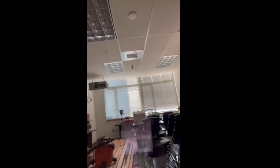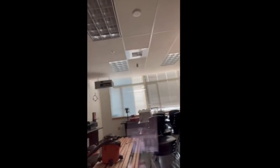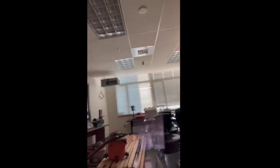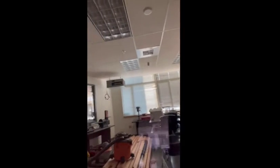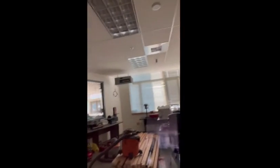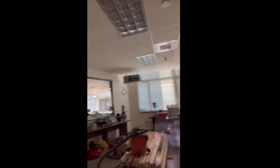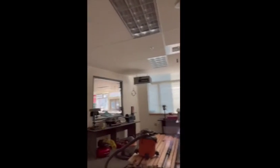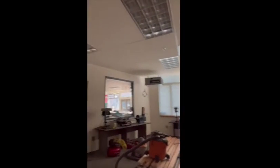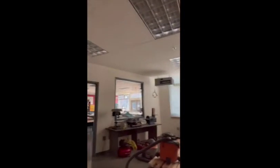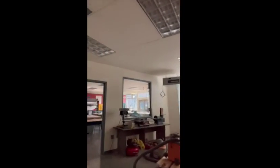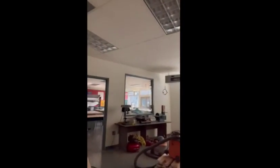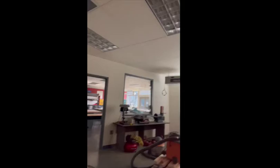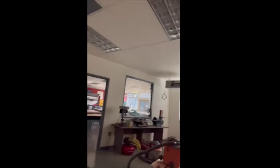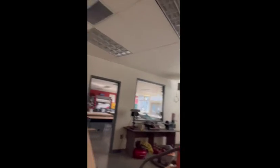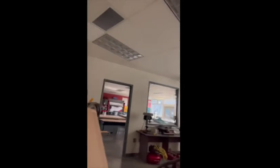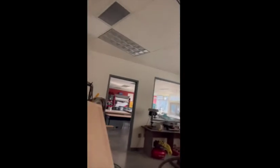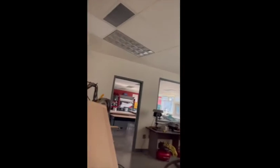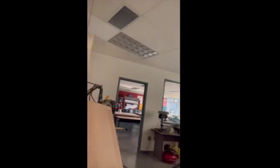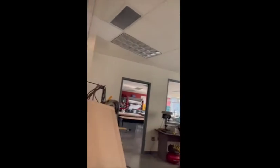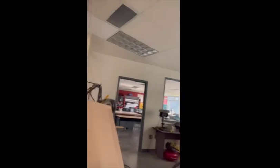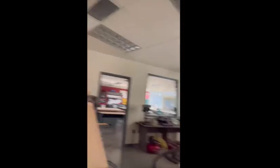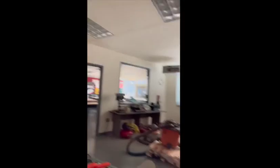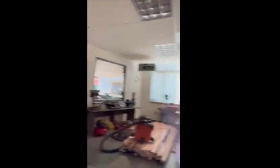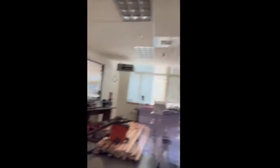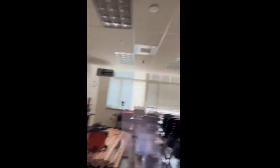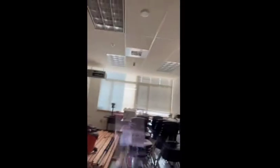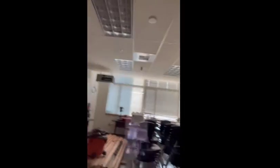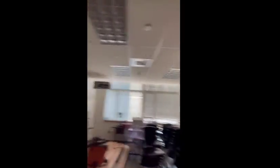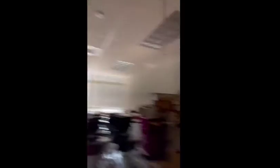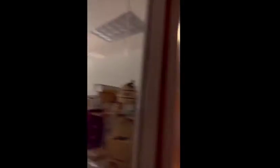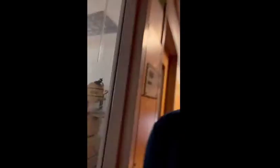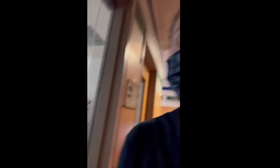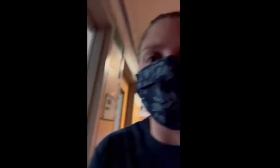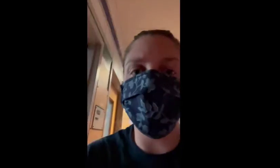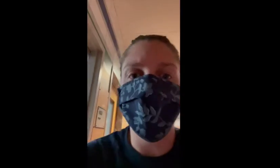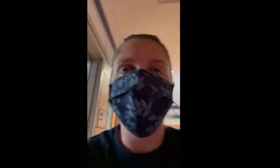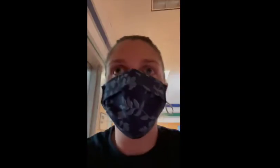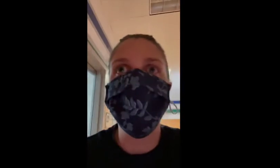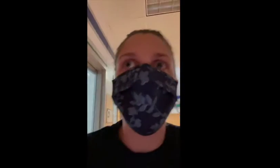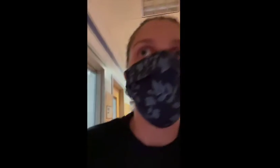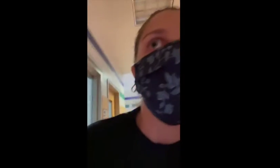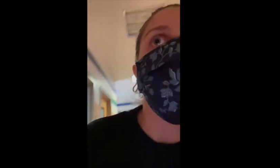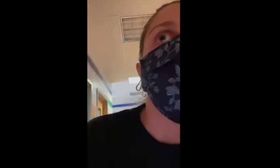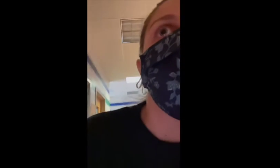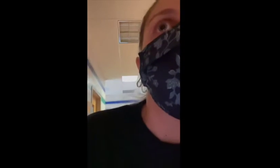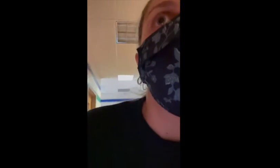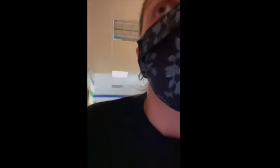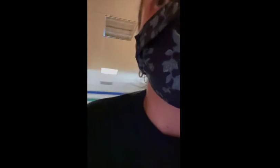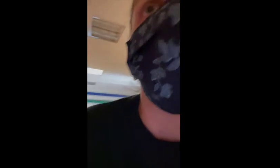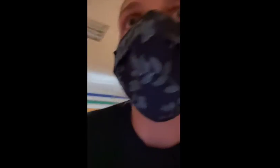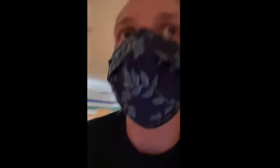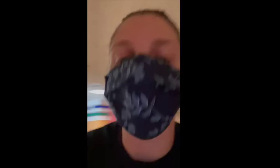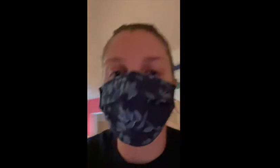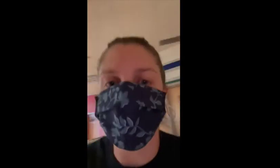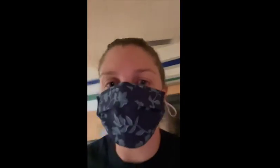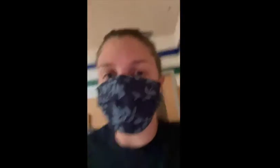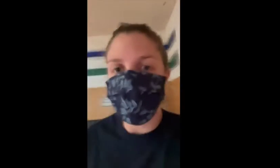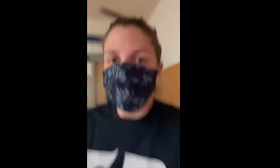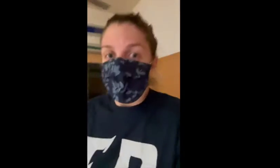This is a little messy right now, but you can see all those tools and all of that in there. Let me see if I can sneak you a peek. Oh, nope, I can't see it. We